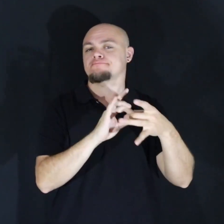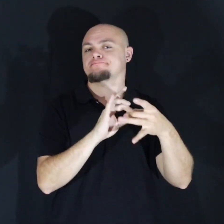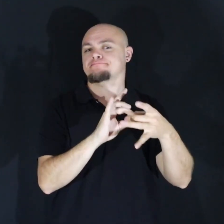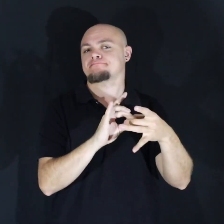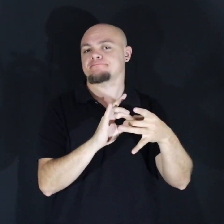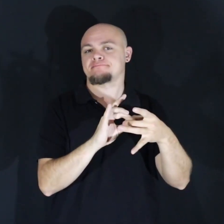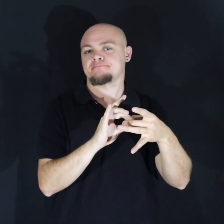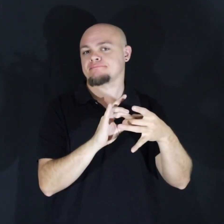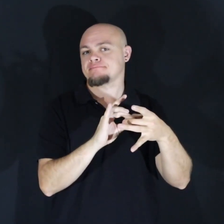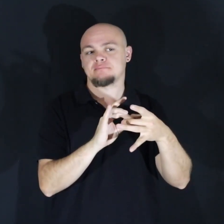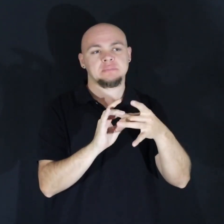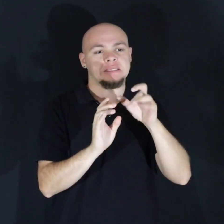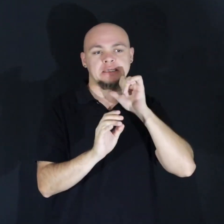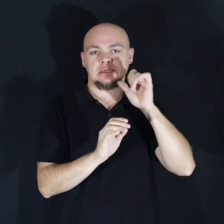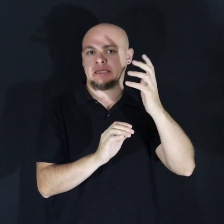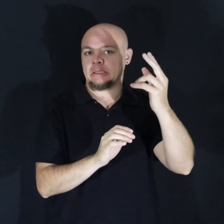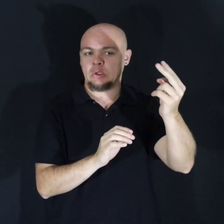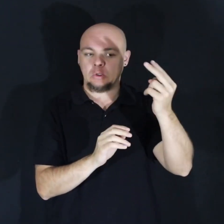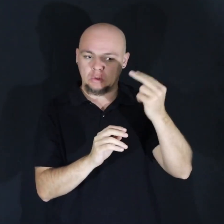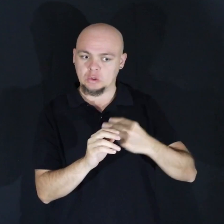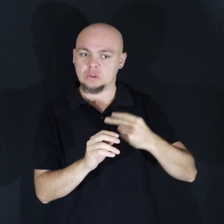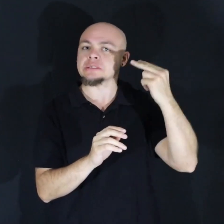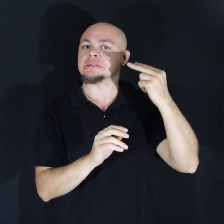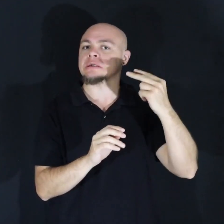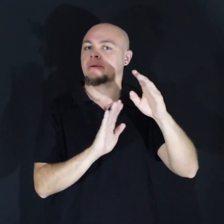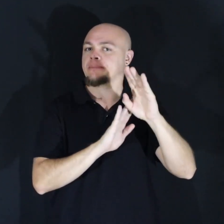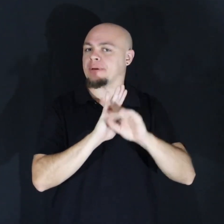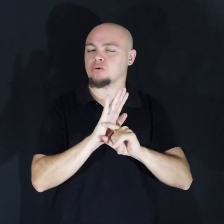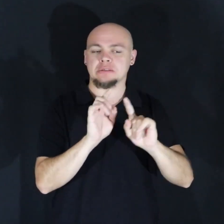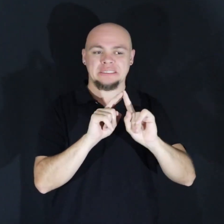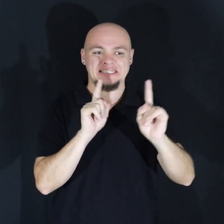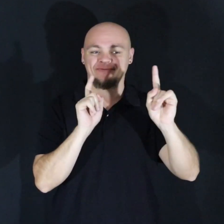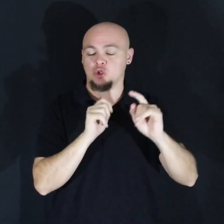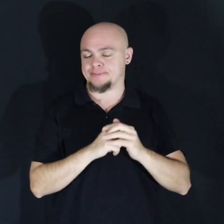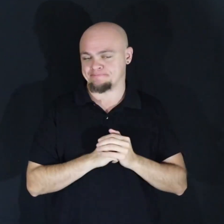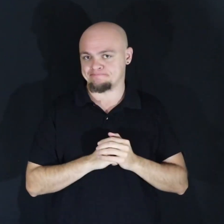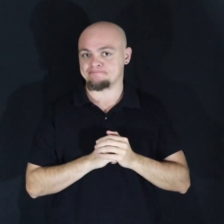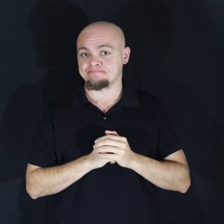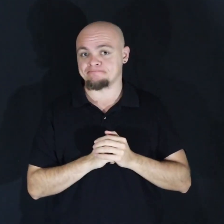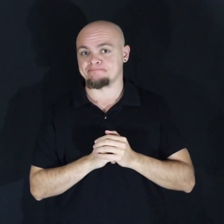may not look like us or come from our same background.